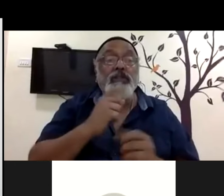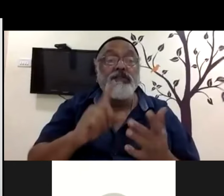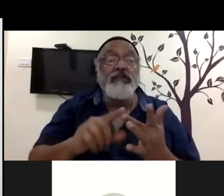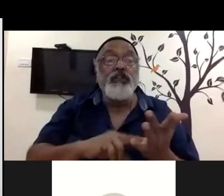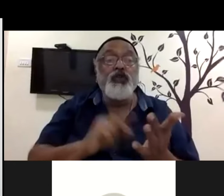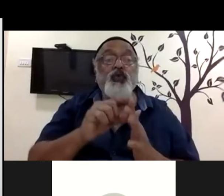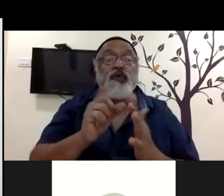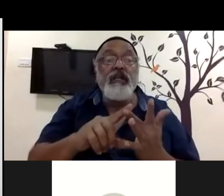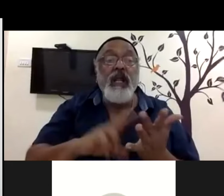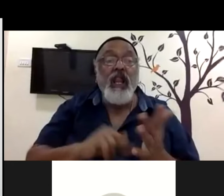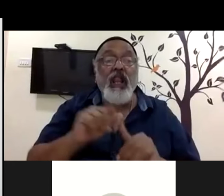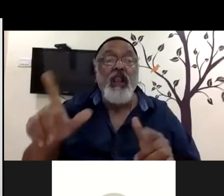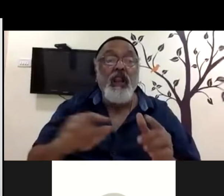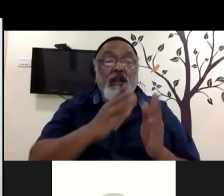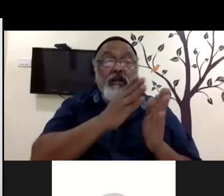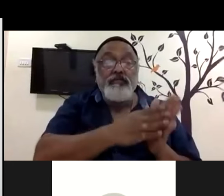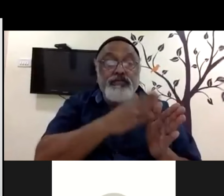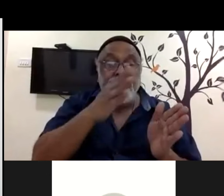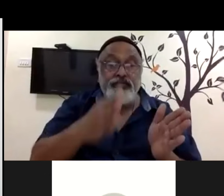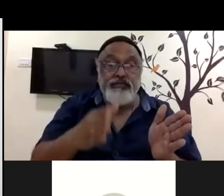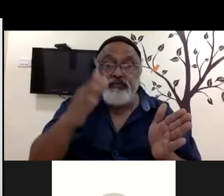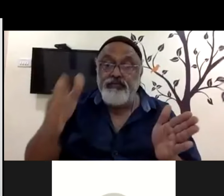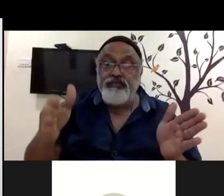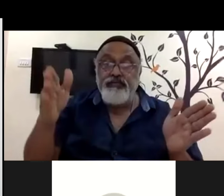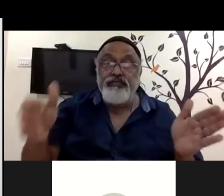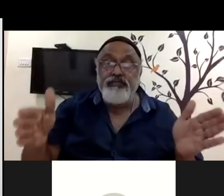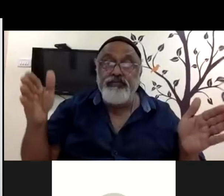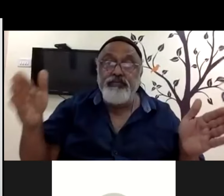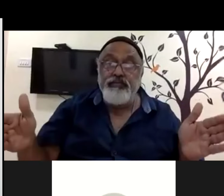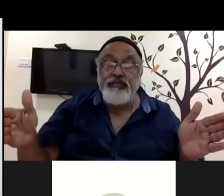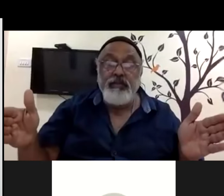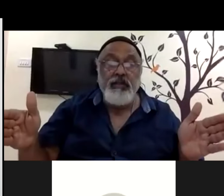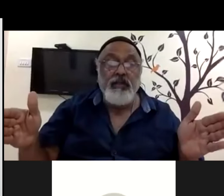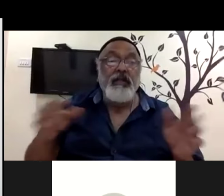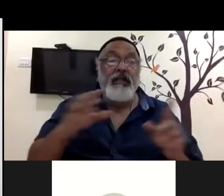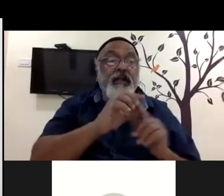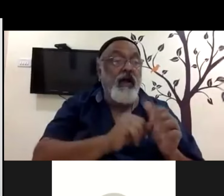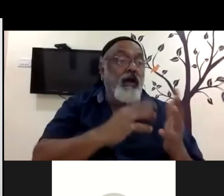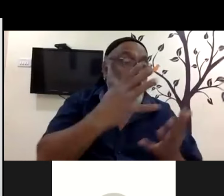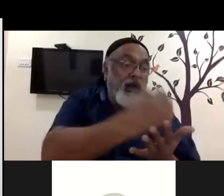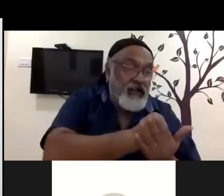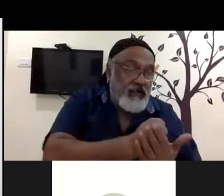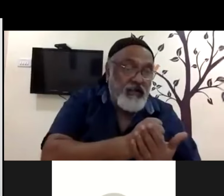are costlier and they are more time consuming, since again you have to collect data